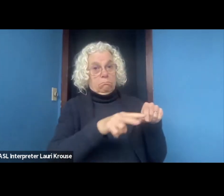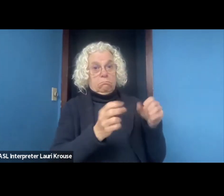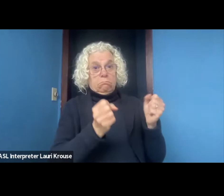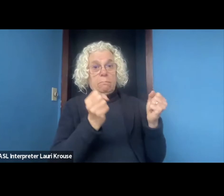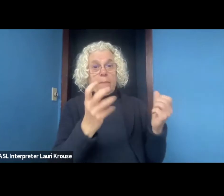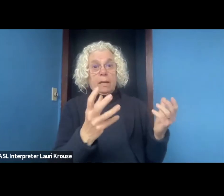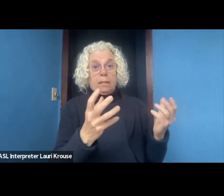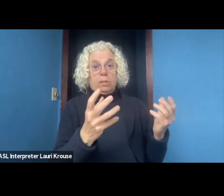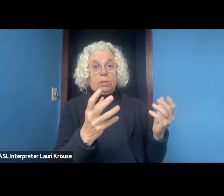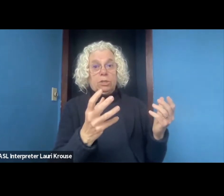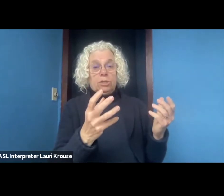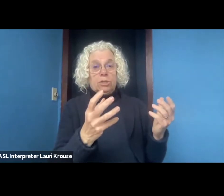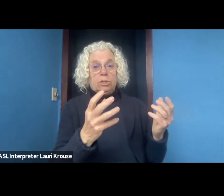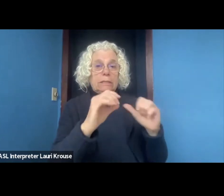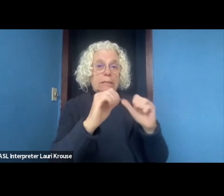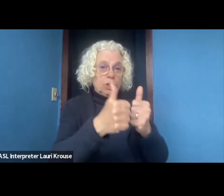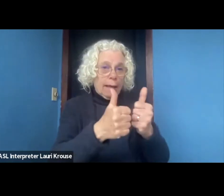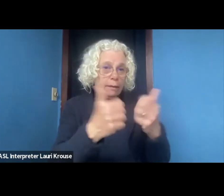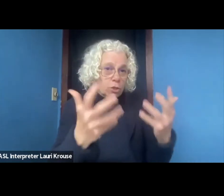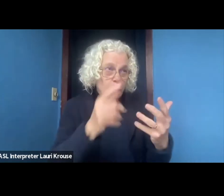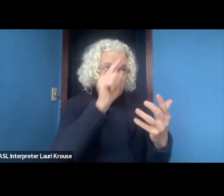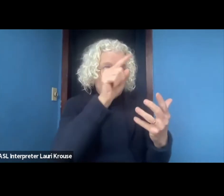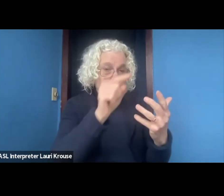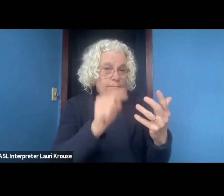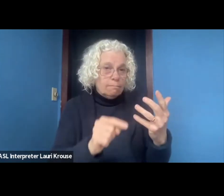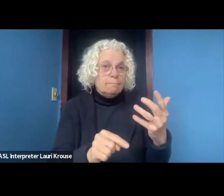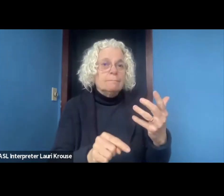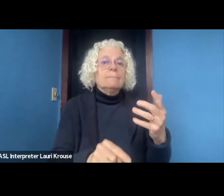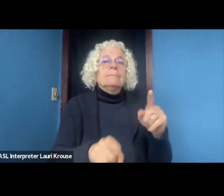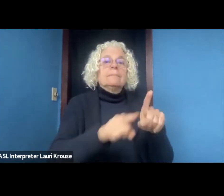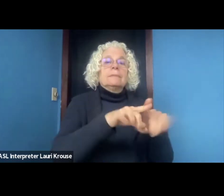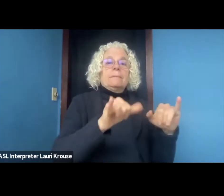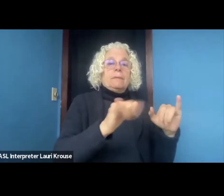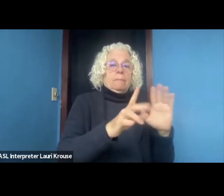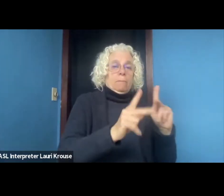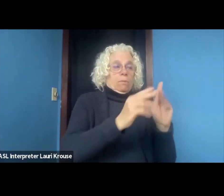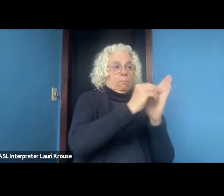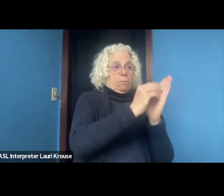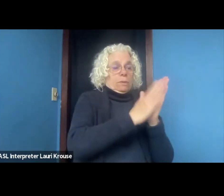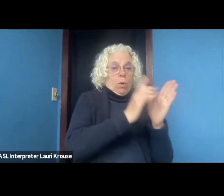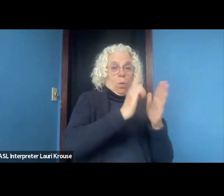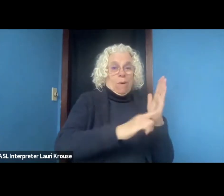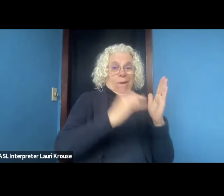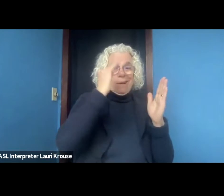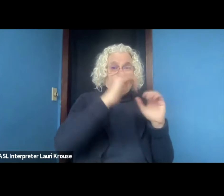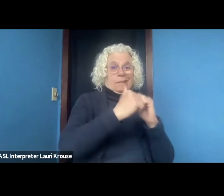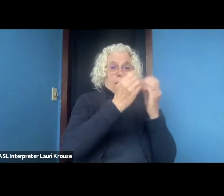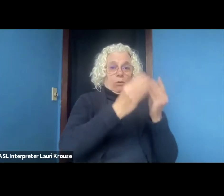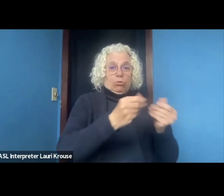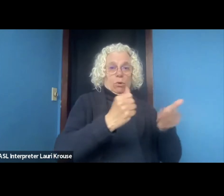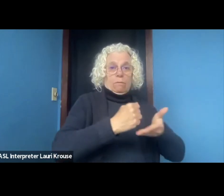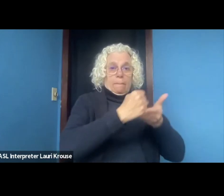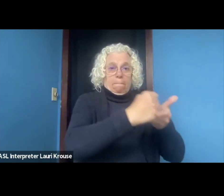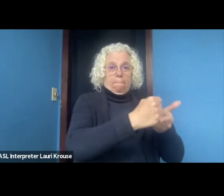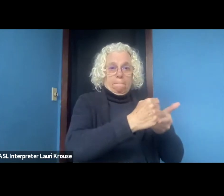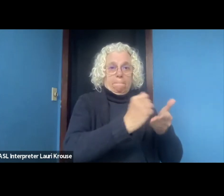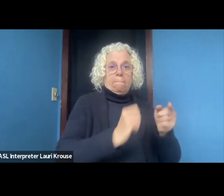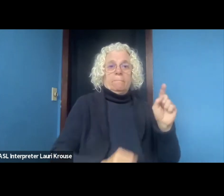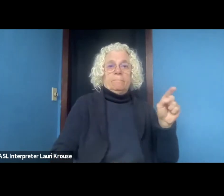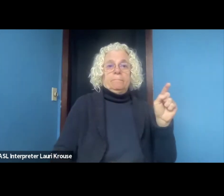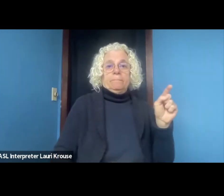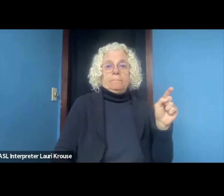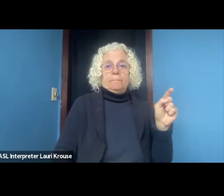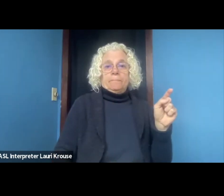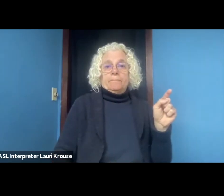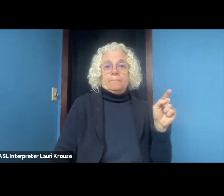the challenges that we have, but there were also solutions. So just for time and I'm going to